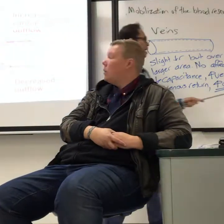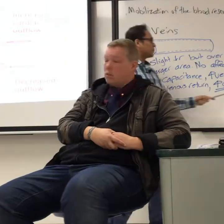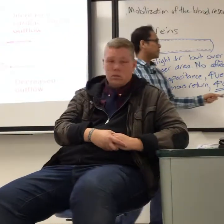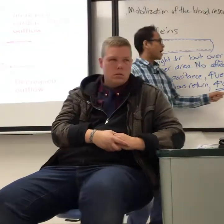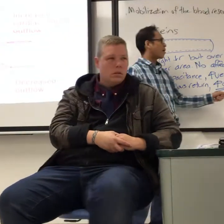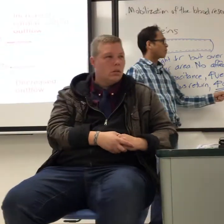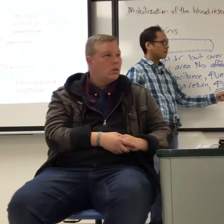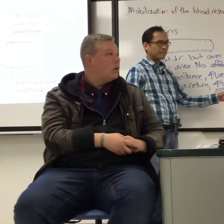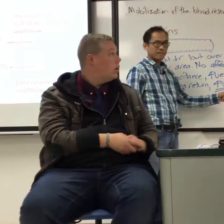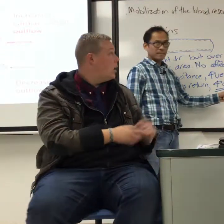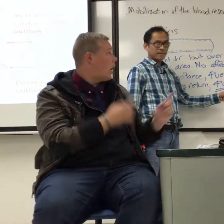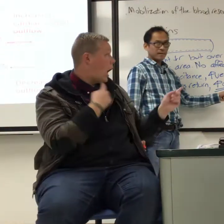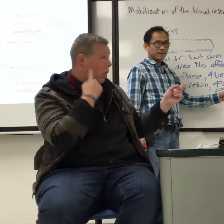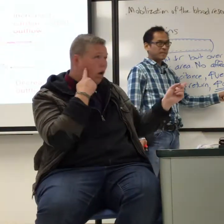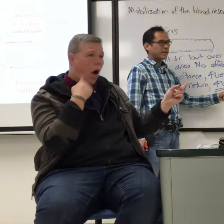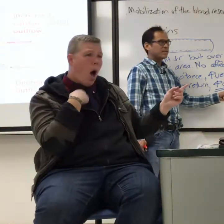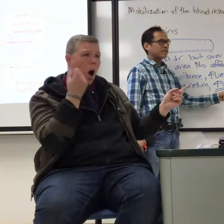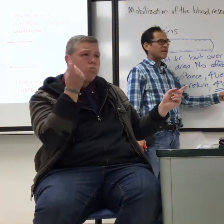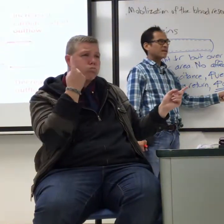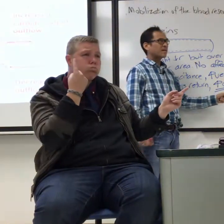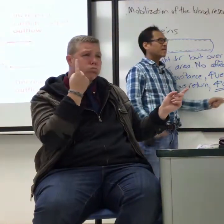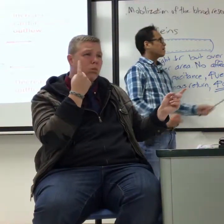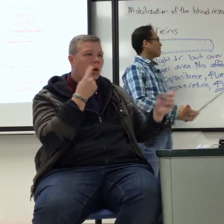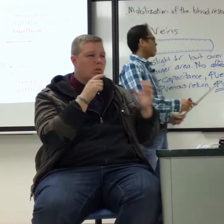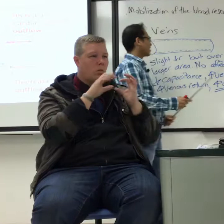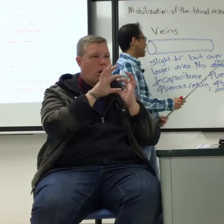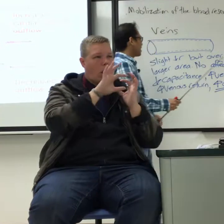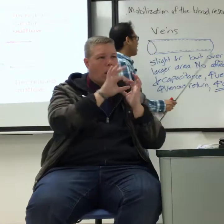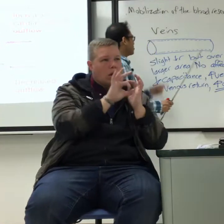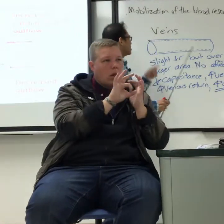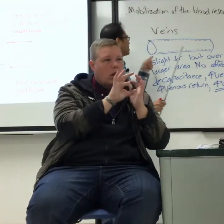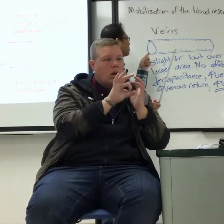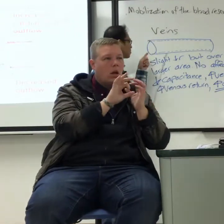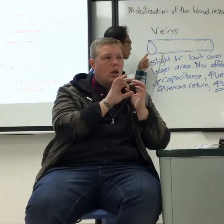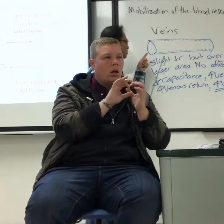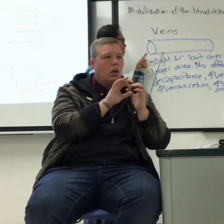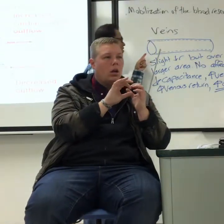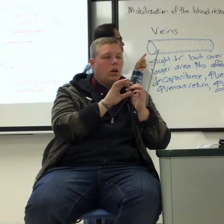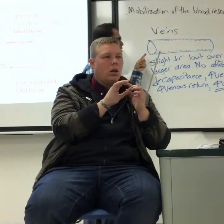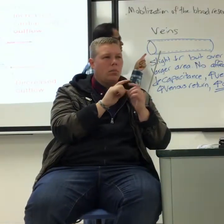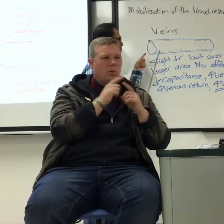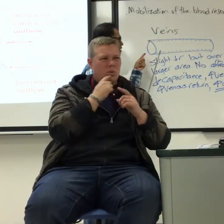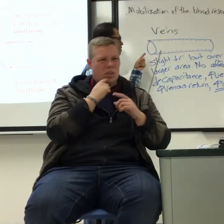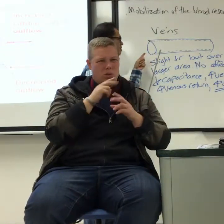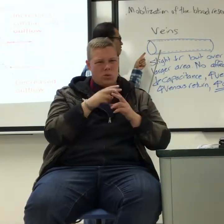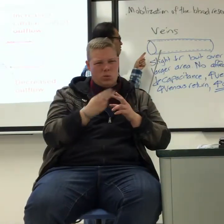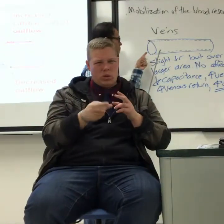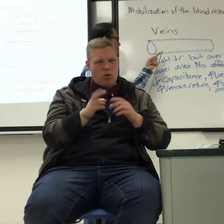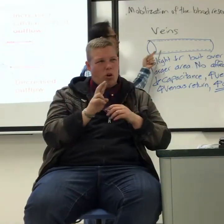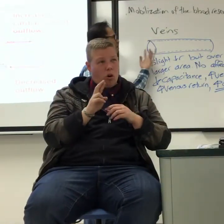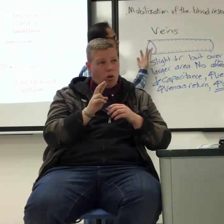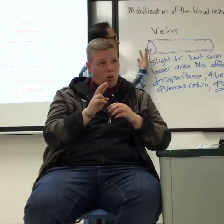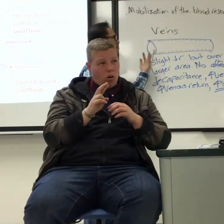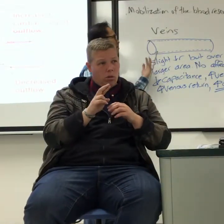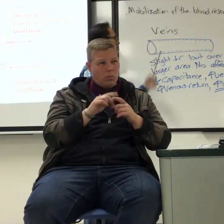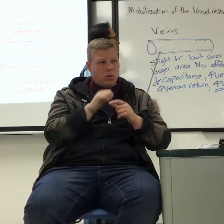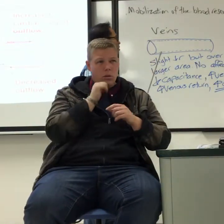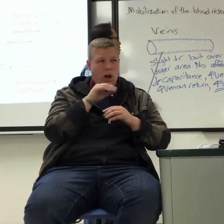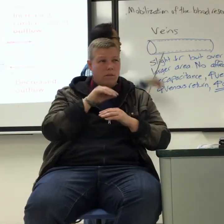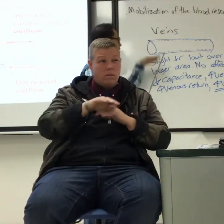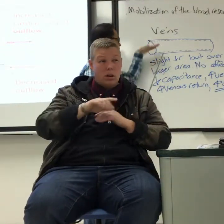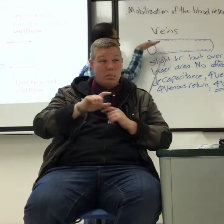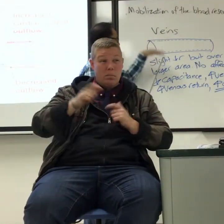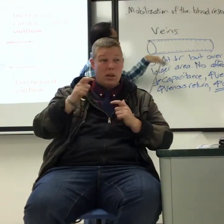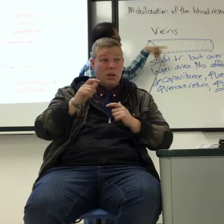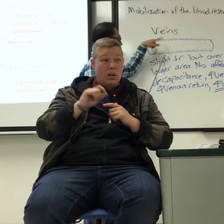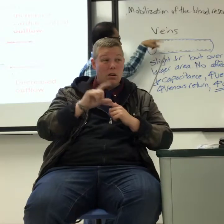I had this down. But then he's like, I don't get it. You said you decrease R, but you don't affect big R? And